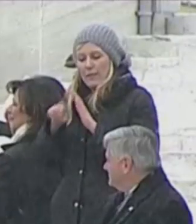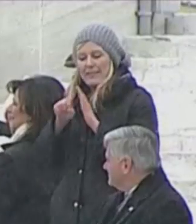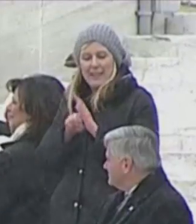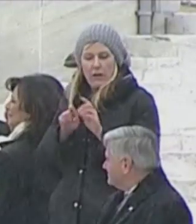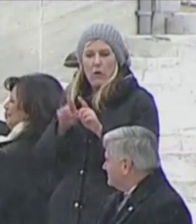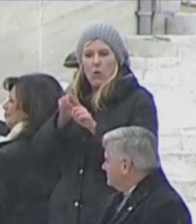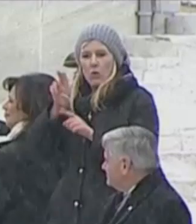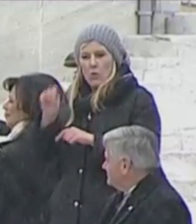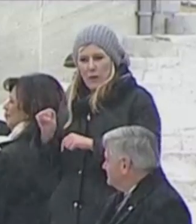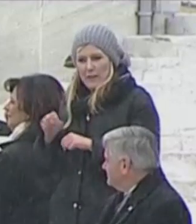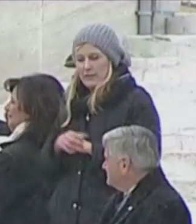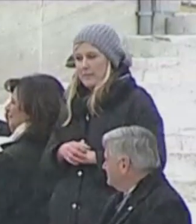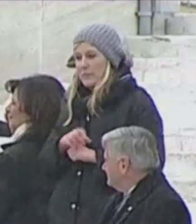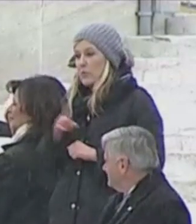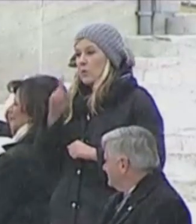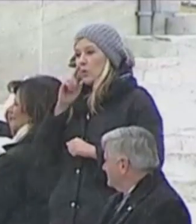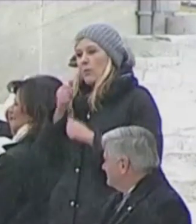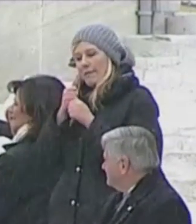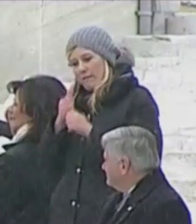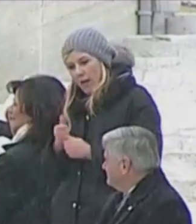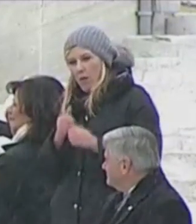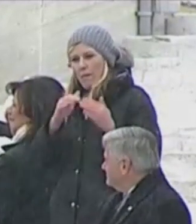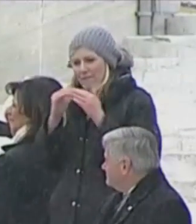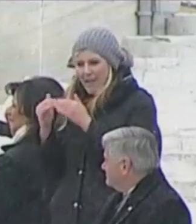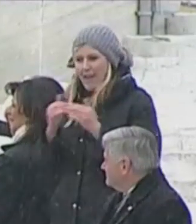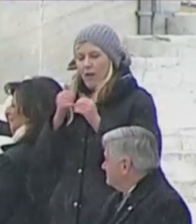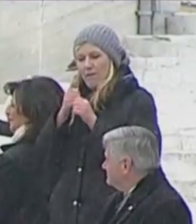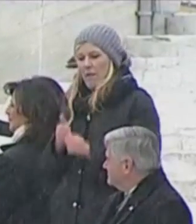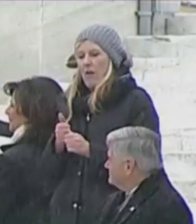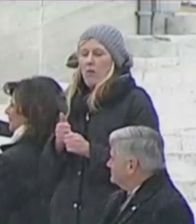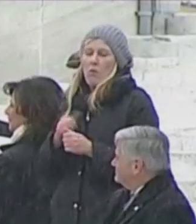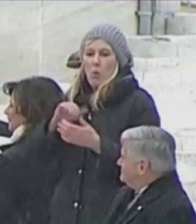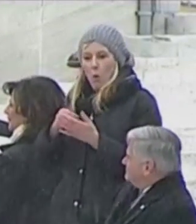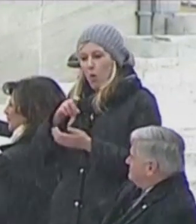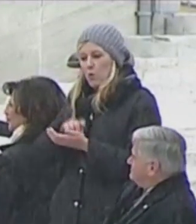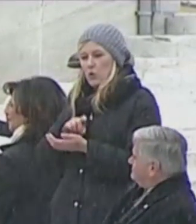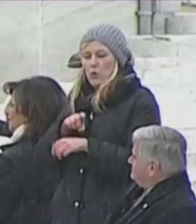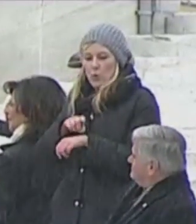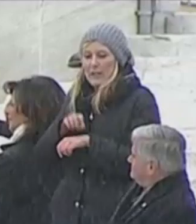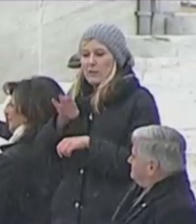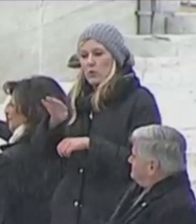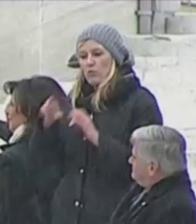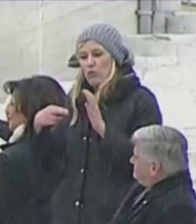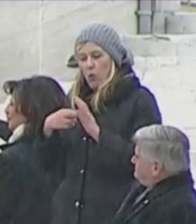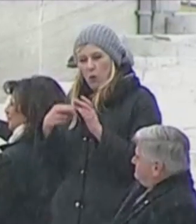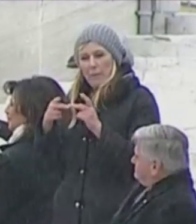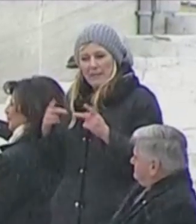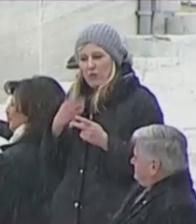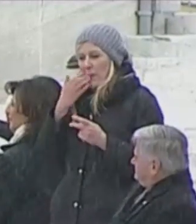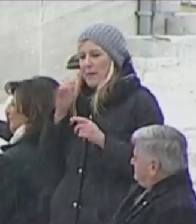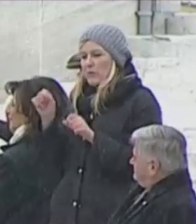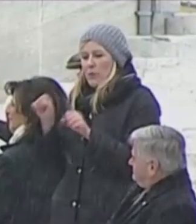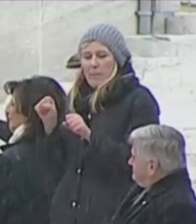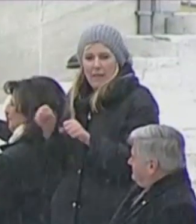United States, that you will faithfully and impartially discharge all the duties of your aforesaid office to the best of your